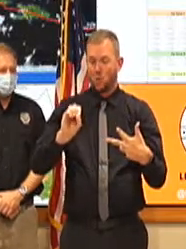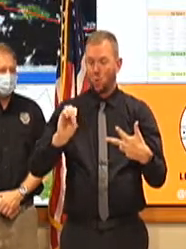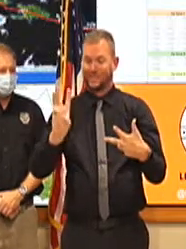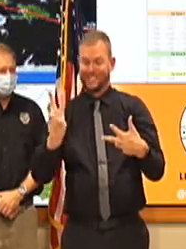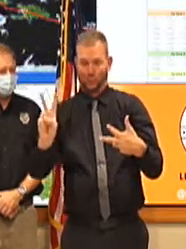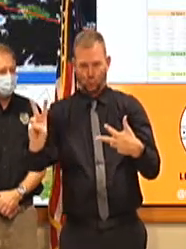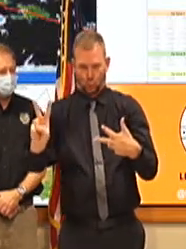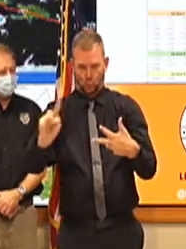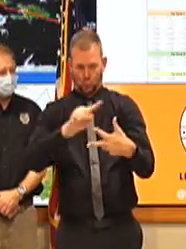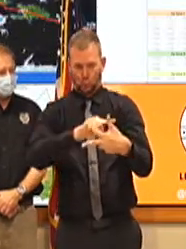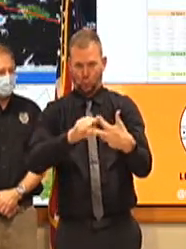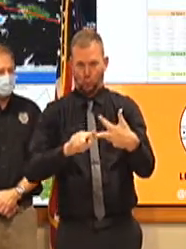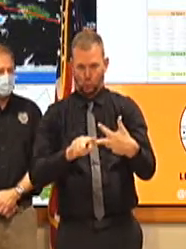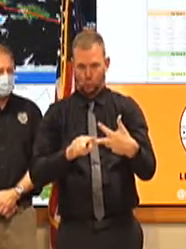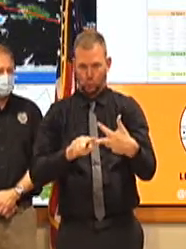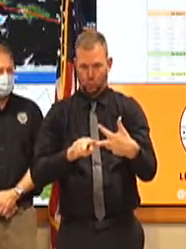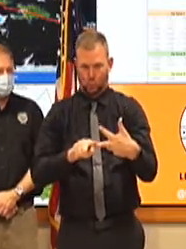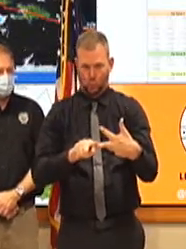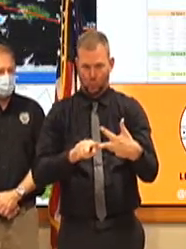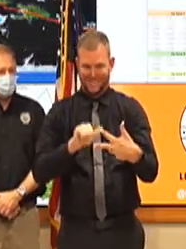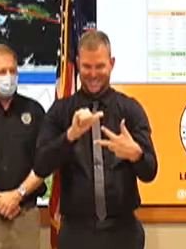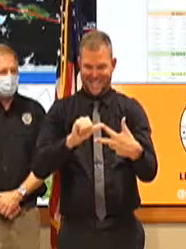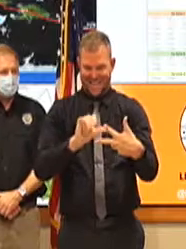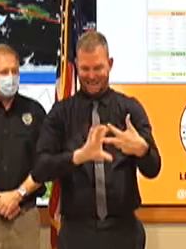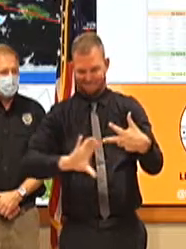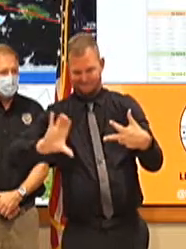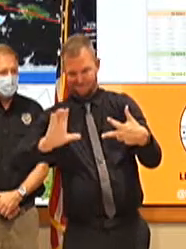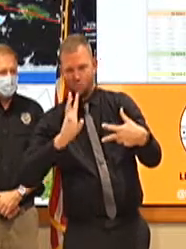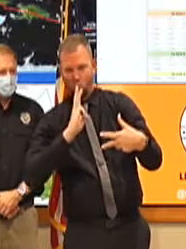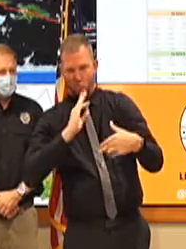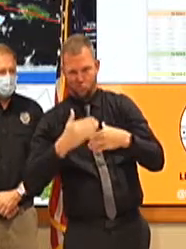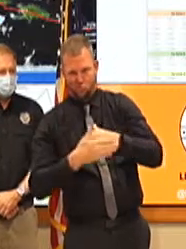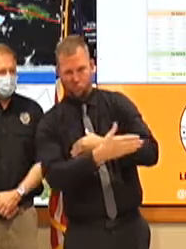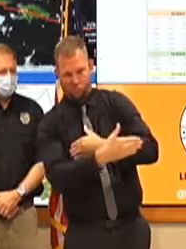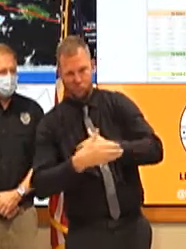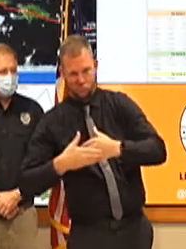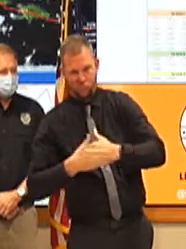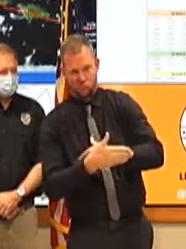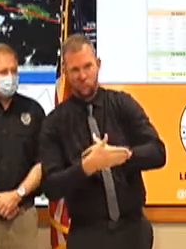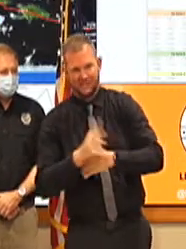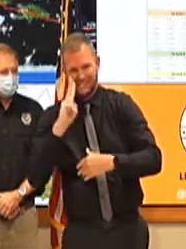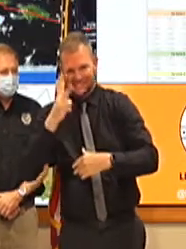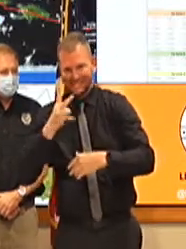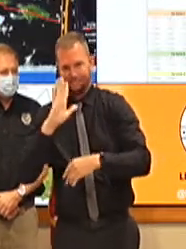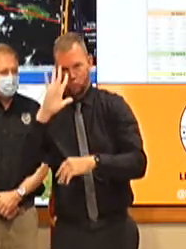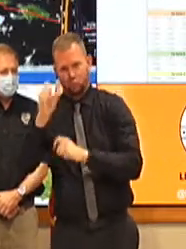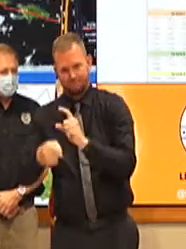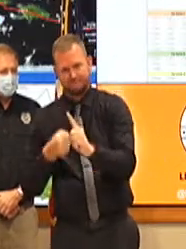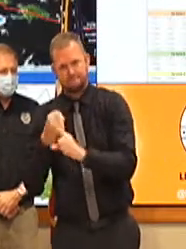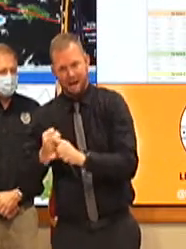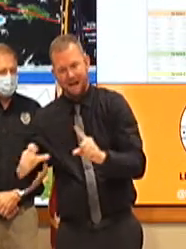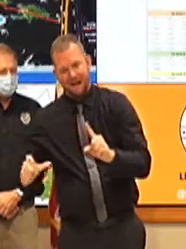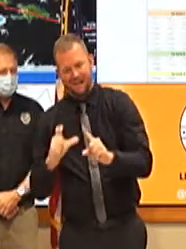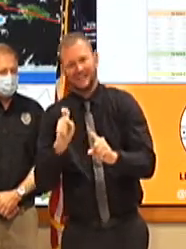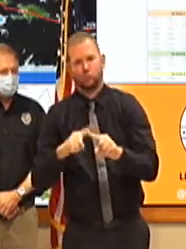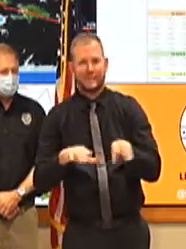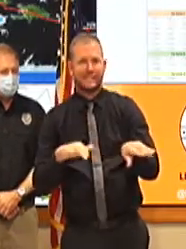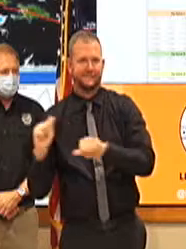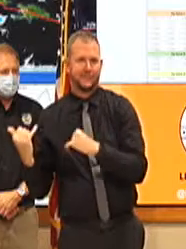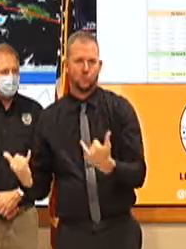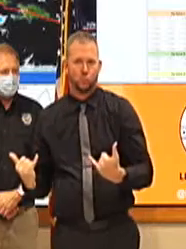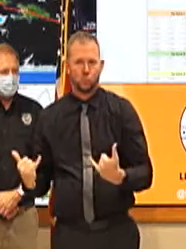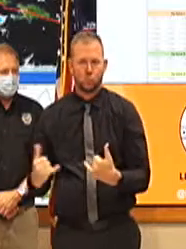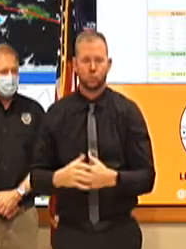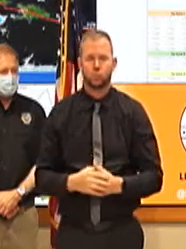far southern end, that Clear Lake area, that are a part of the voluntary evacuation. So I want to encourage